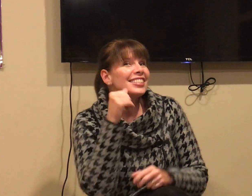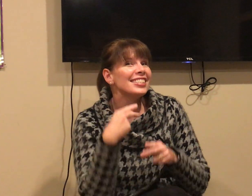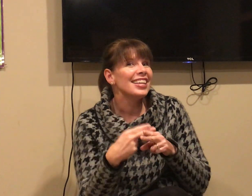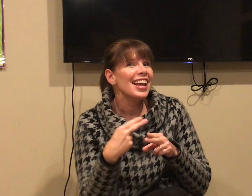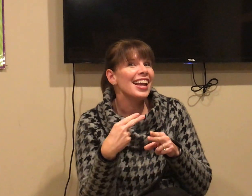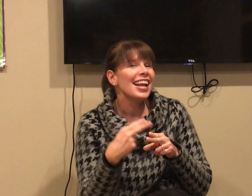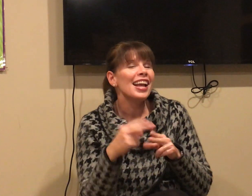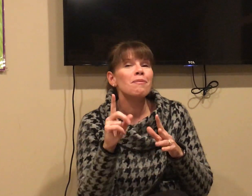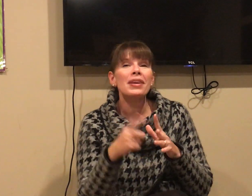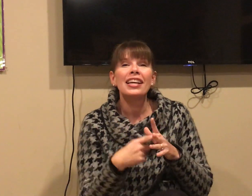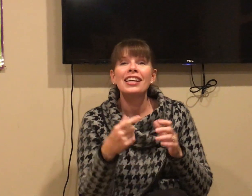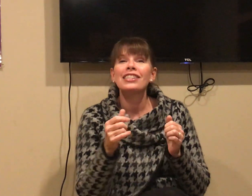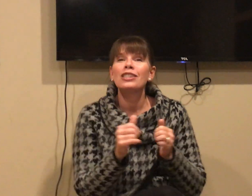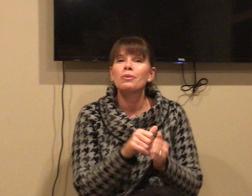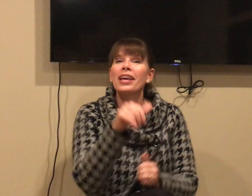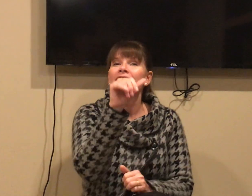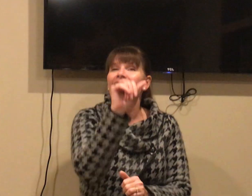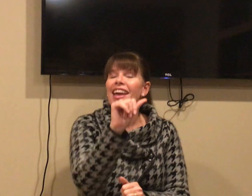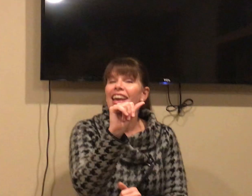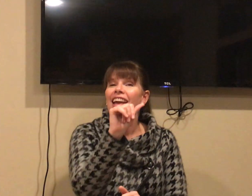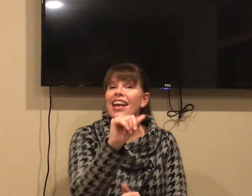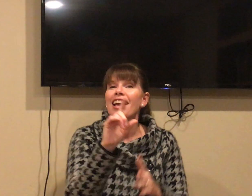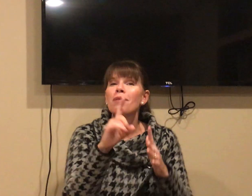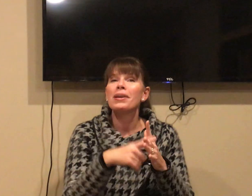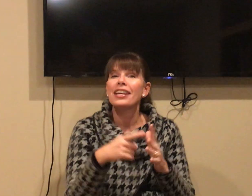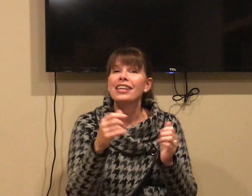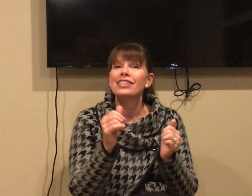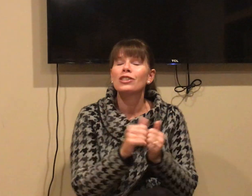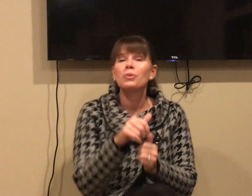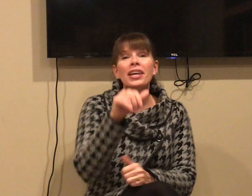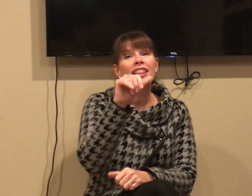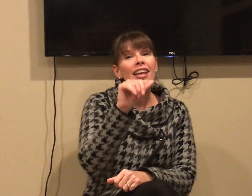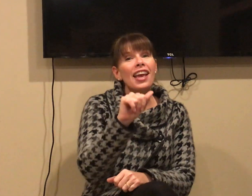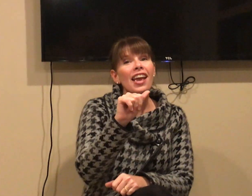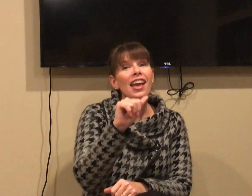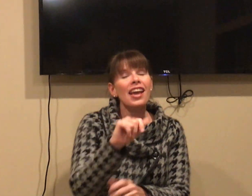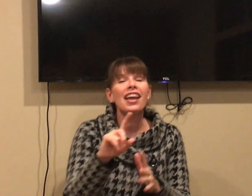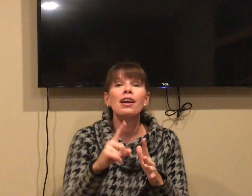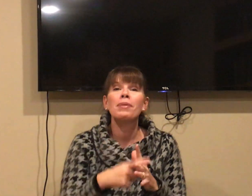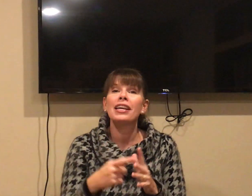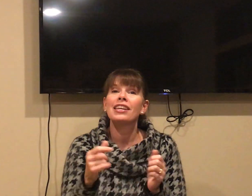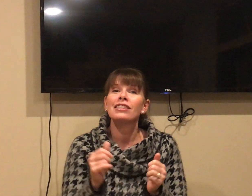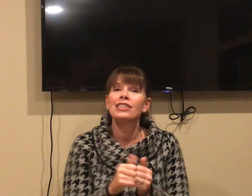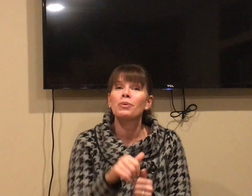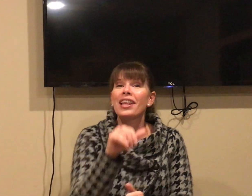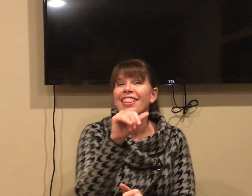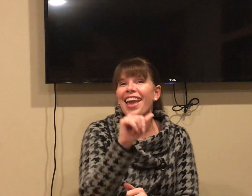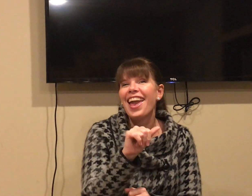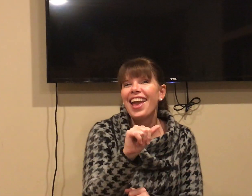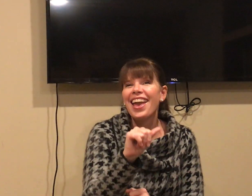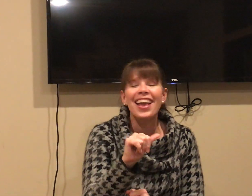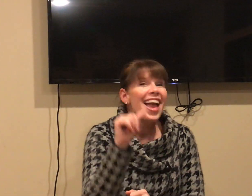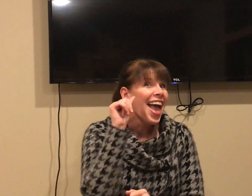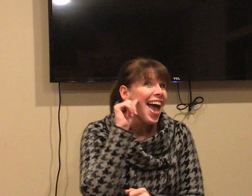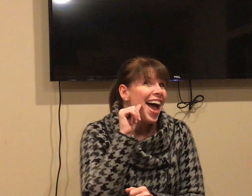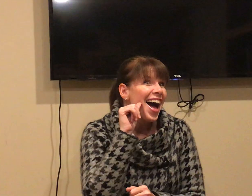Alex's name begins with A, begins with A, begins with A.